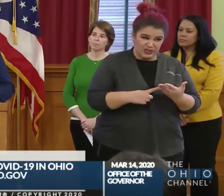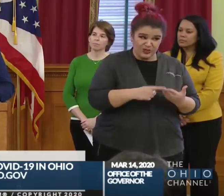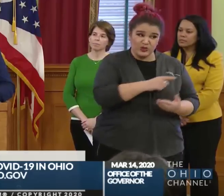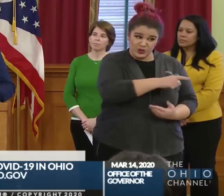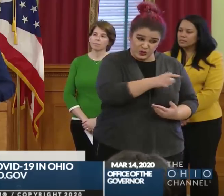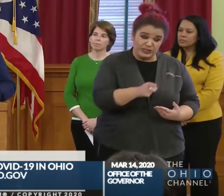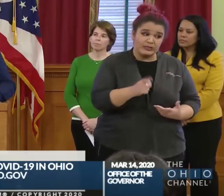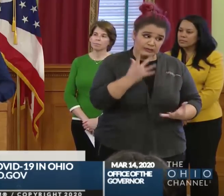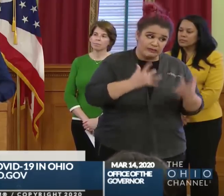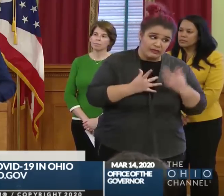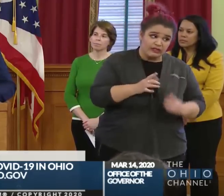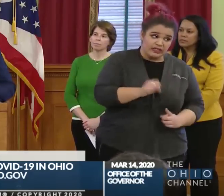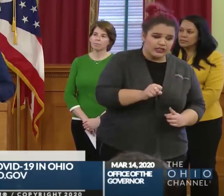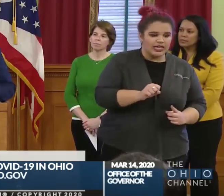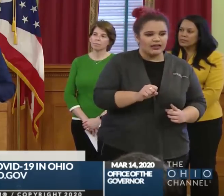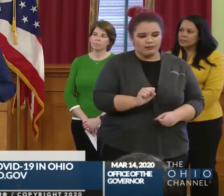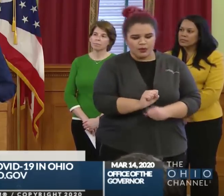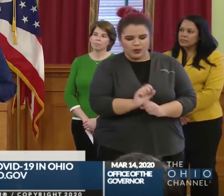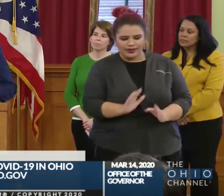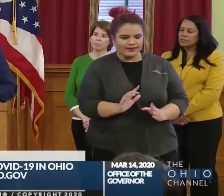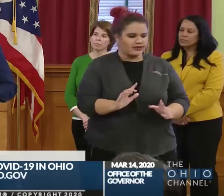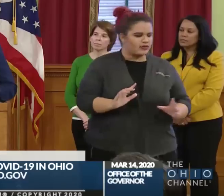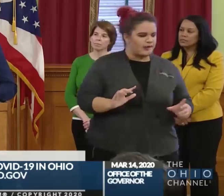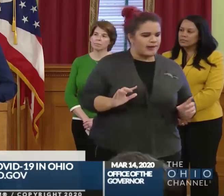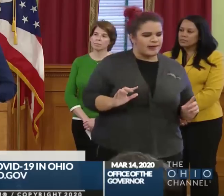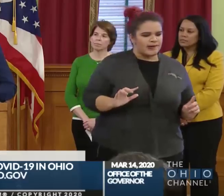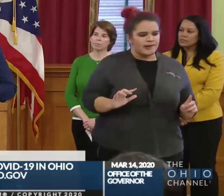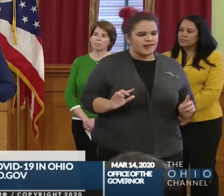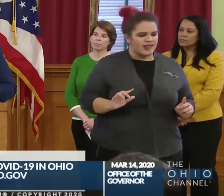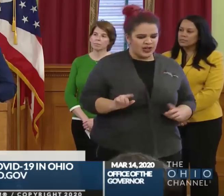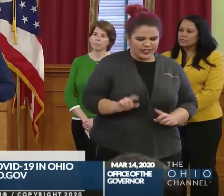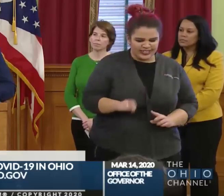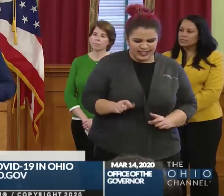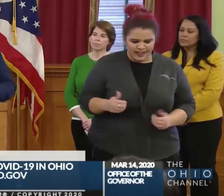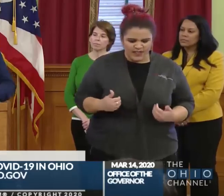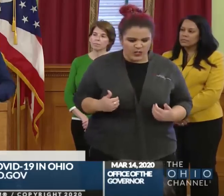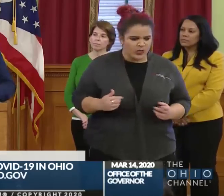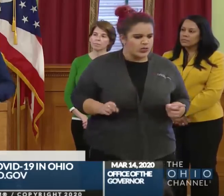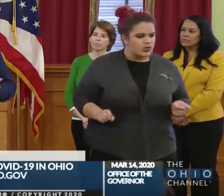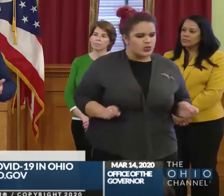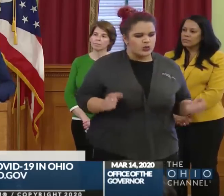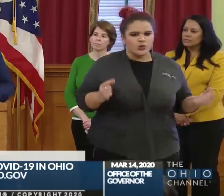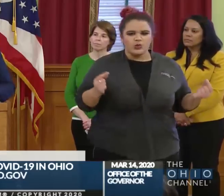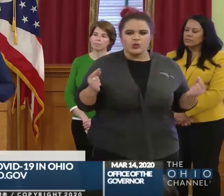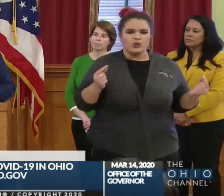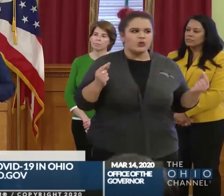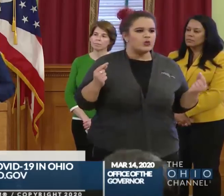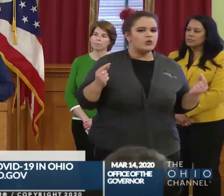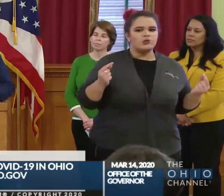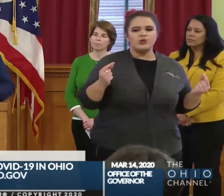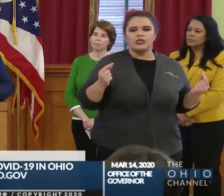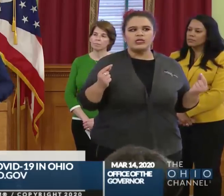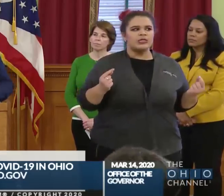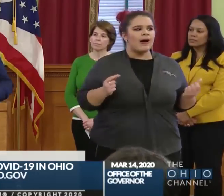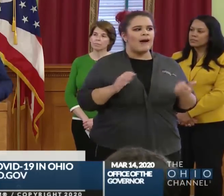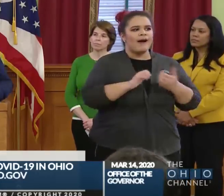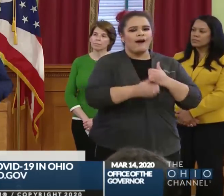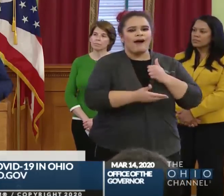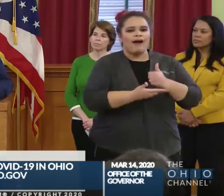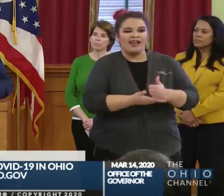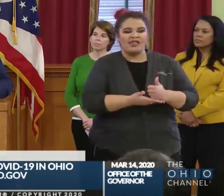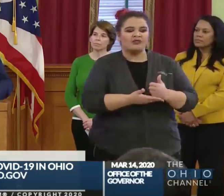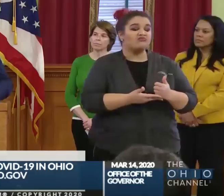needs, but also their employees. There are some ways that we are looking at trying to